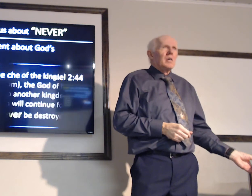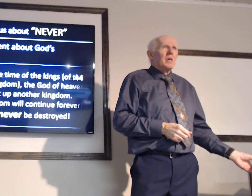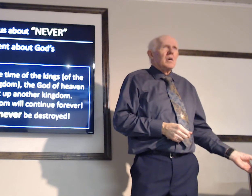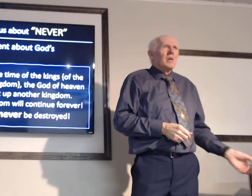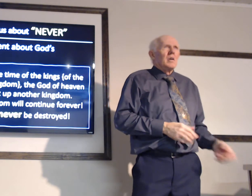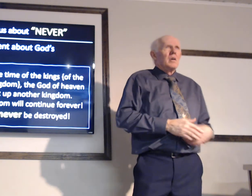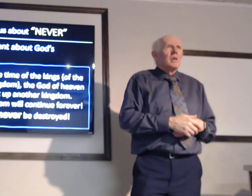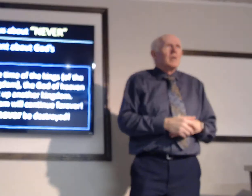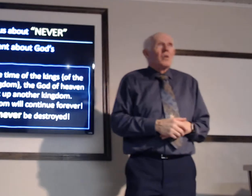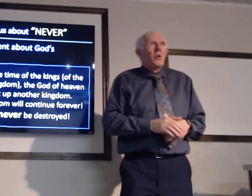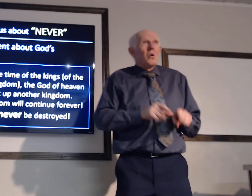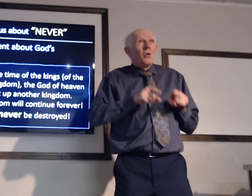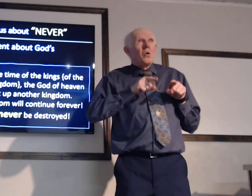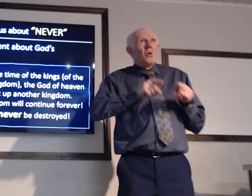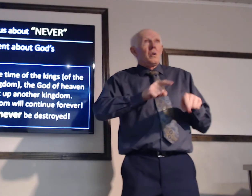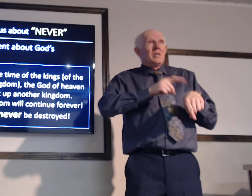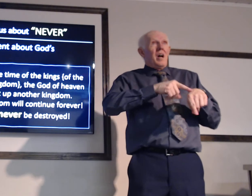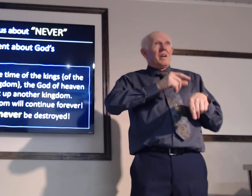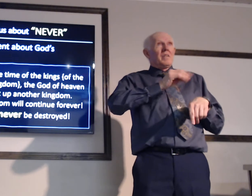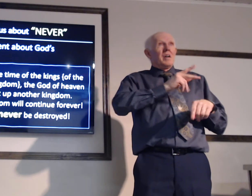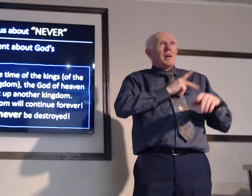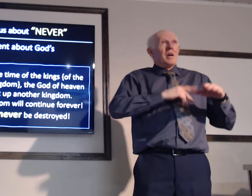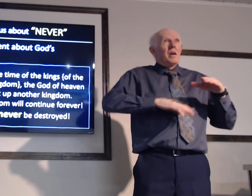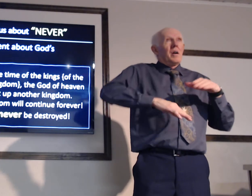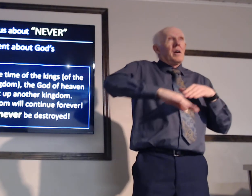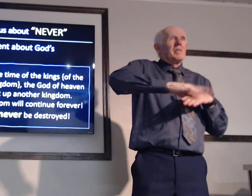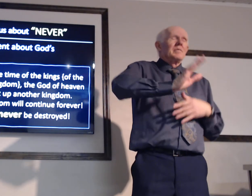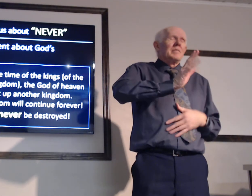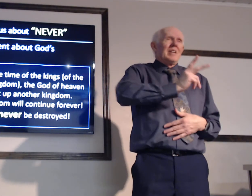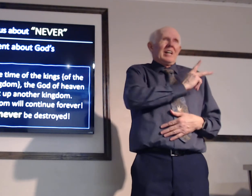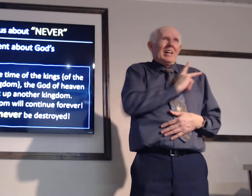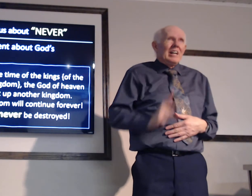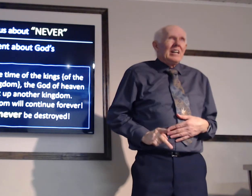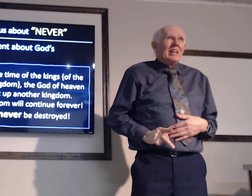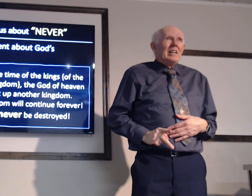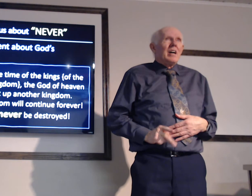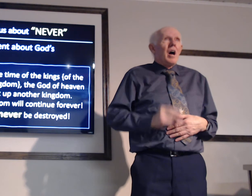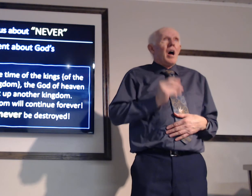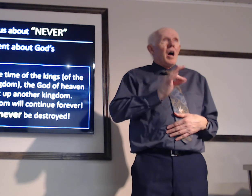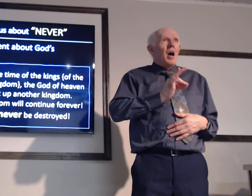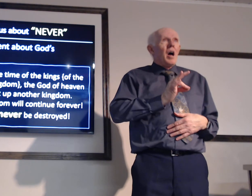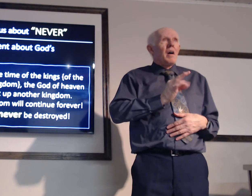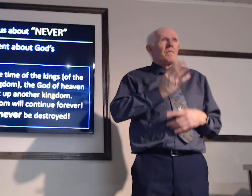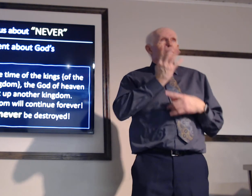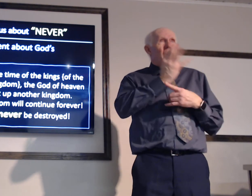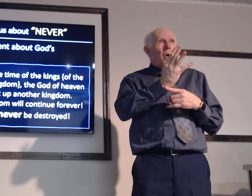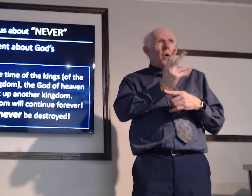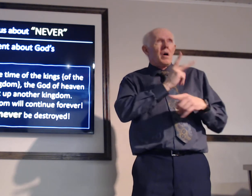During the time of the kings, of the fourth